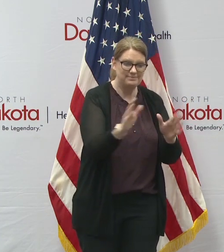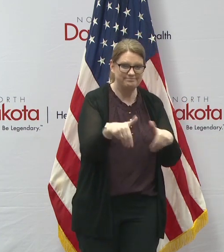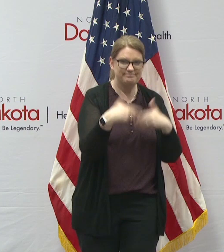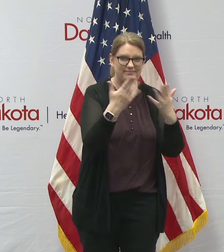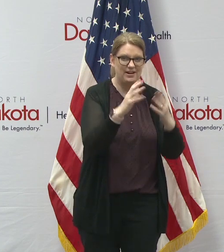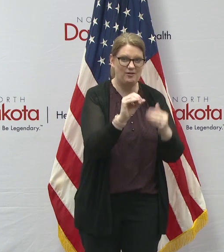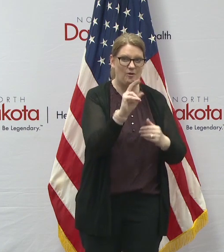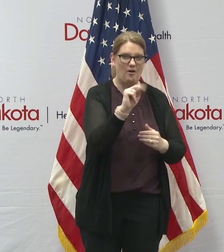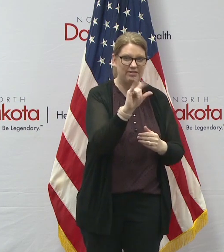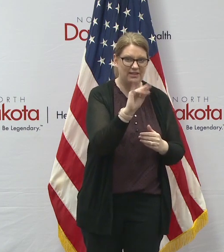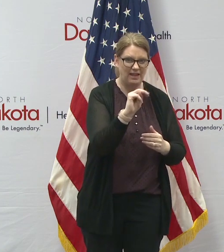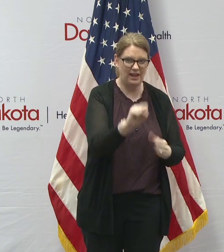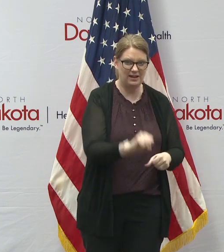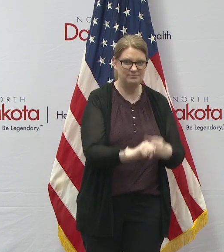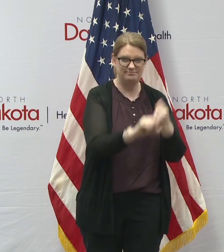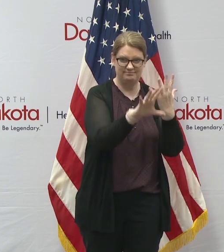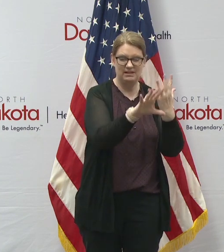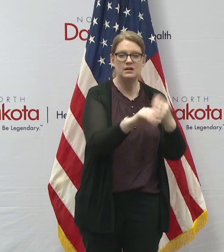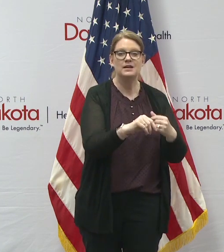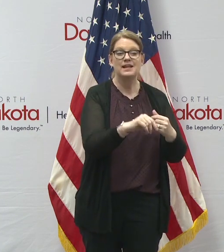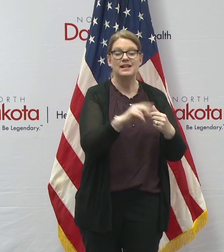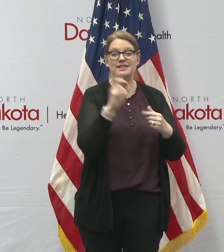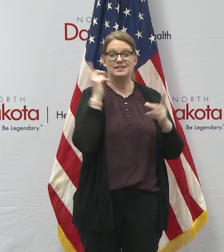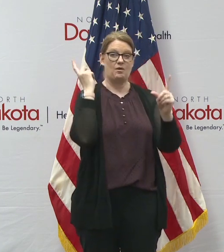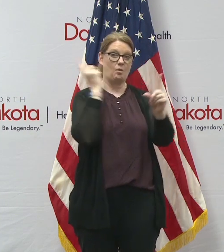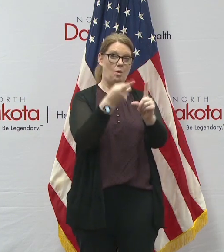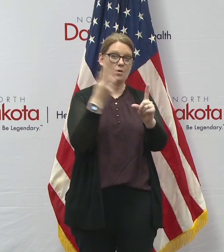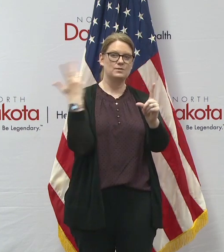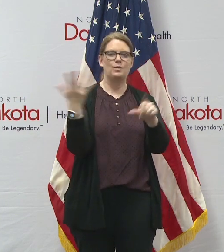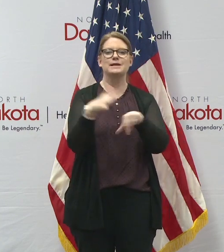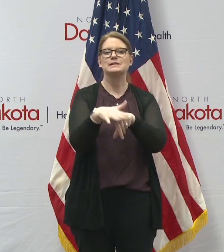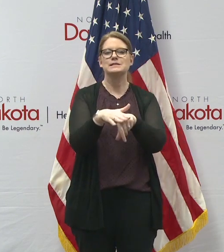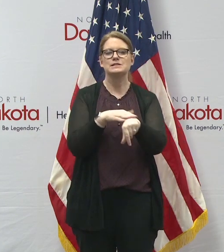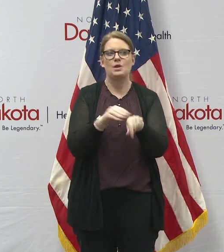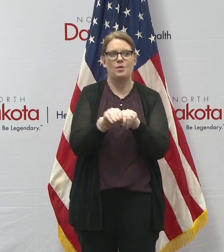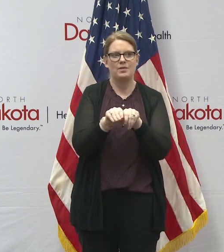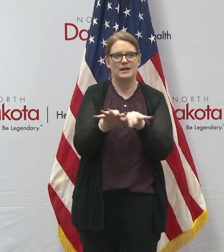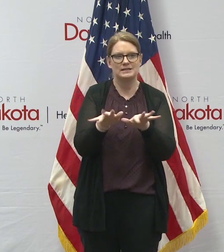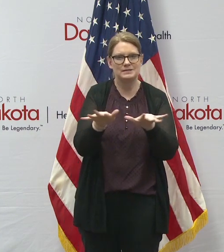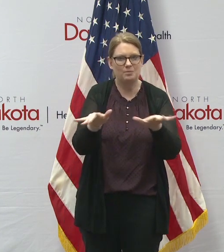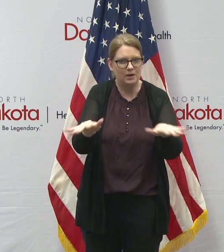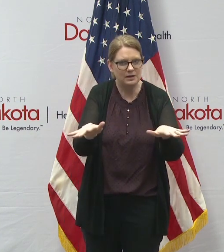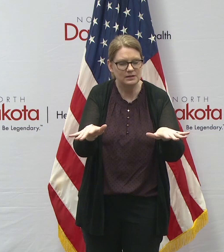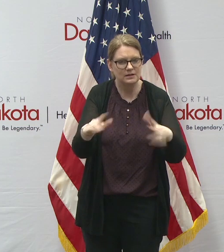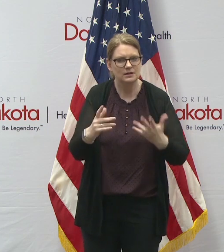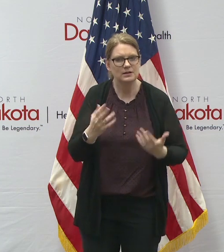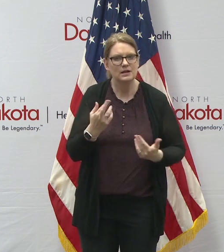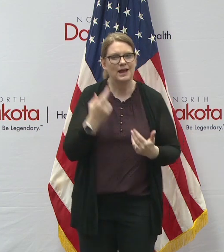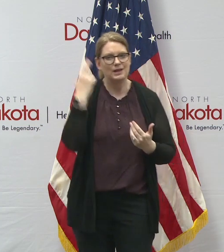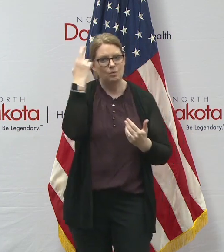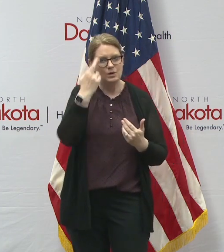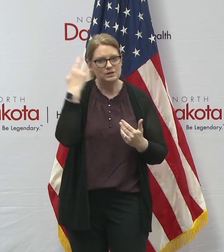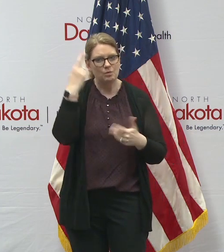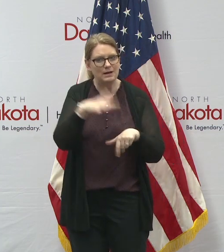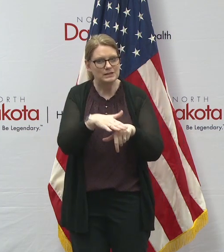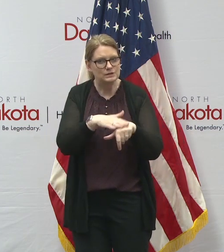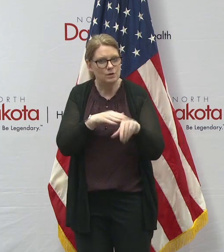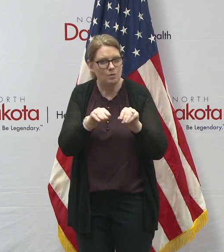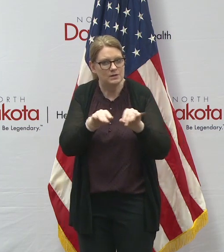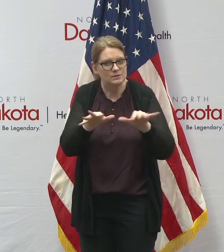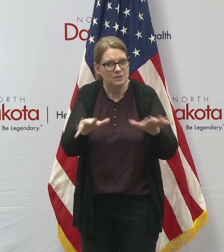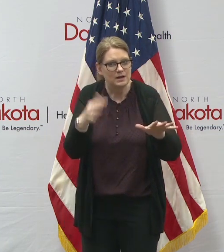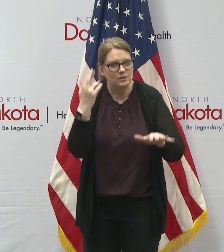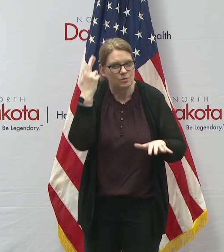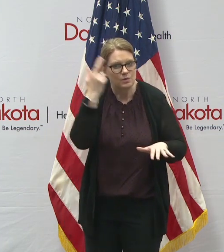designed to try to slow the spread. That's what it's designed to do. And the reason why you want to slow the spread is so that you have